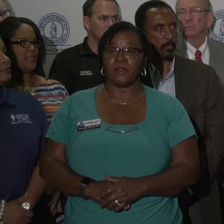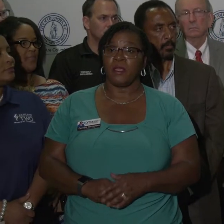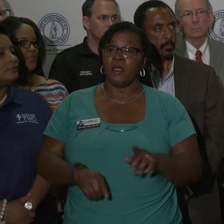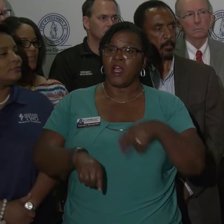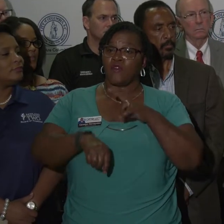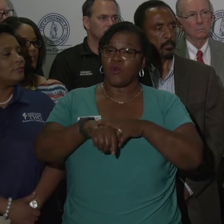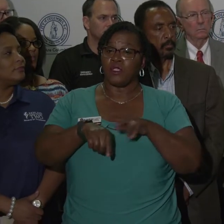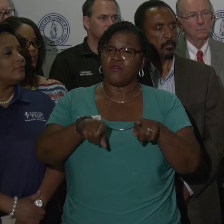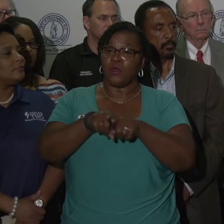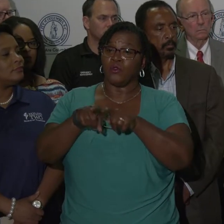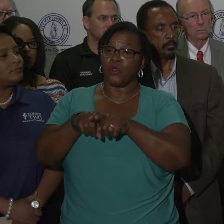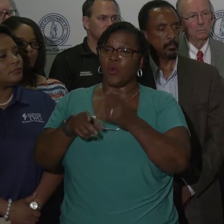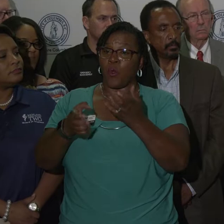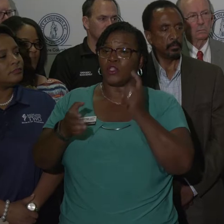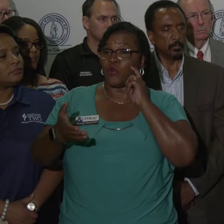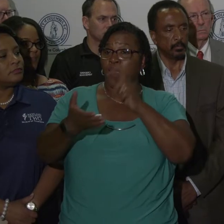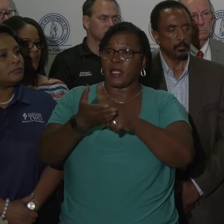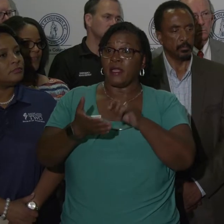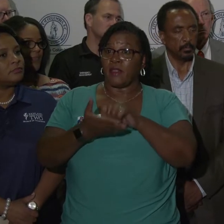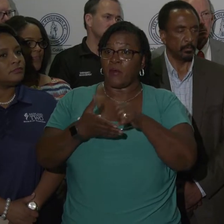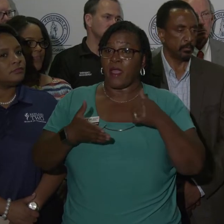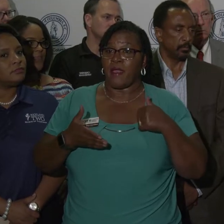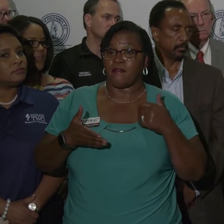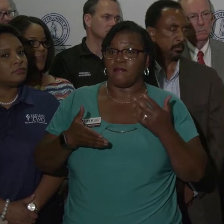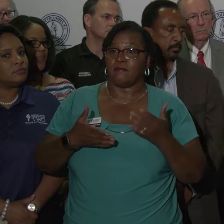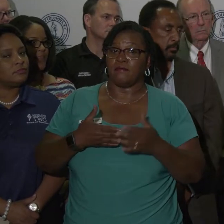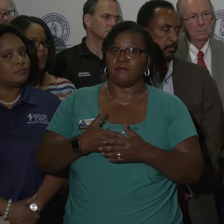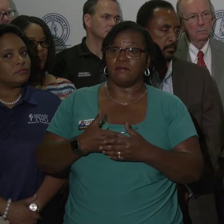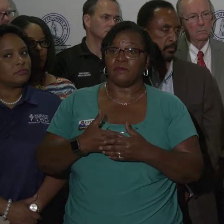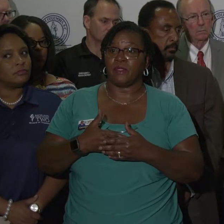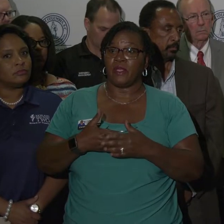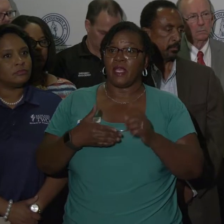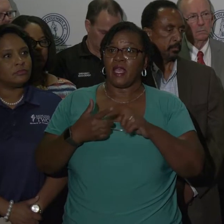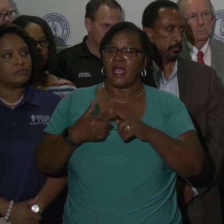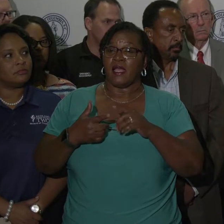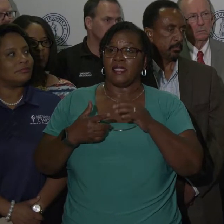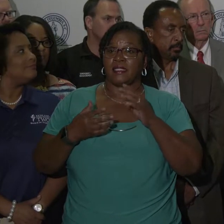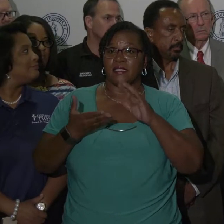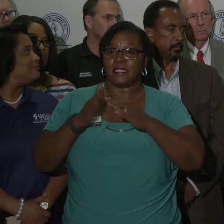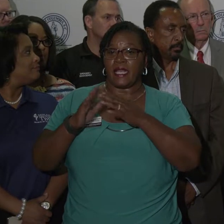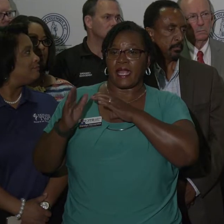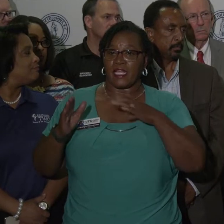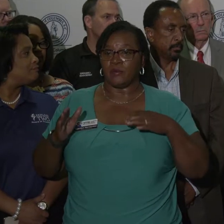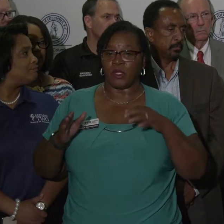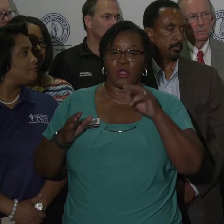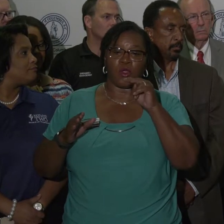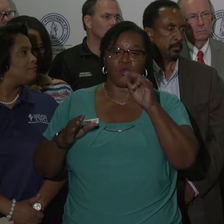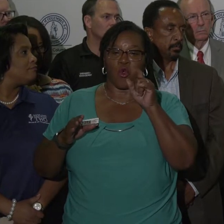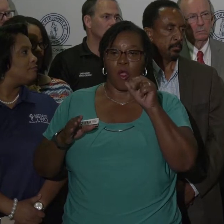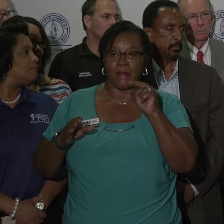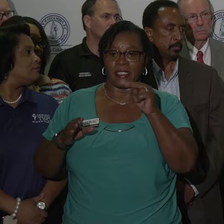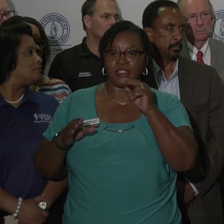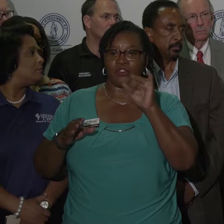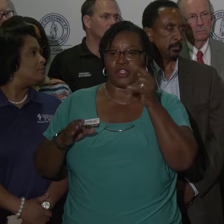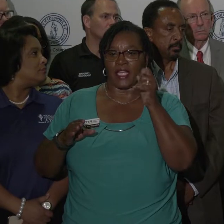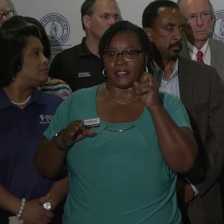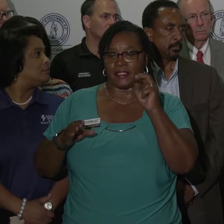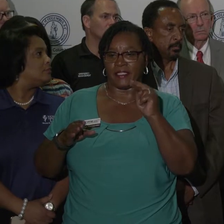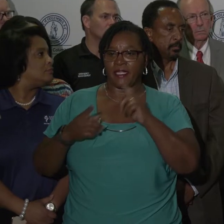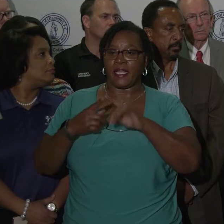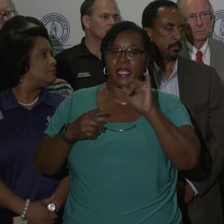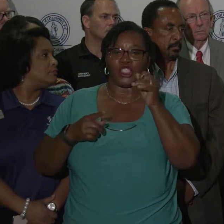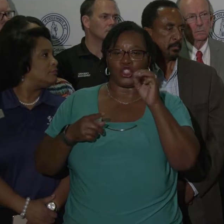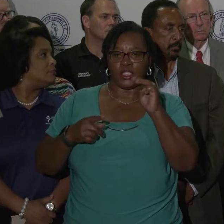PM. Of course, I did also want to recognize the fact that we have County Councilman Norman Jackson, County Councilman